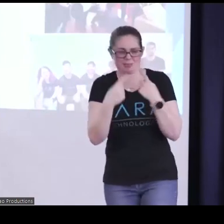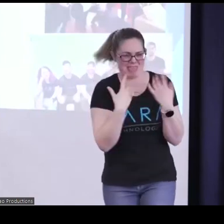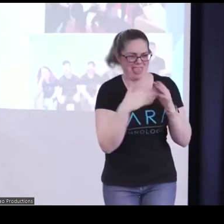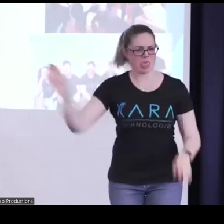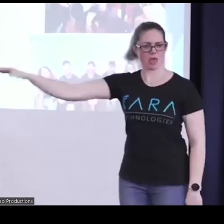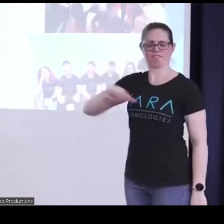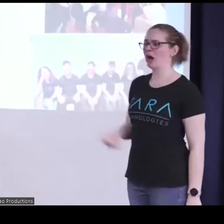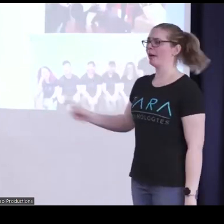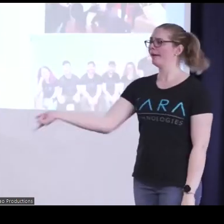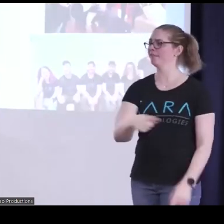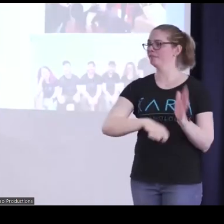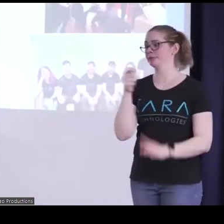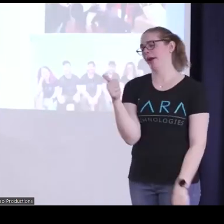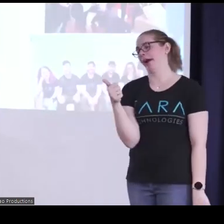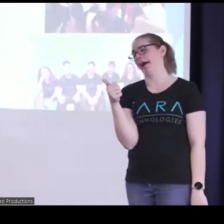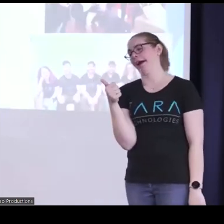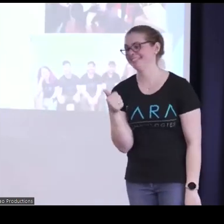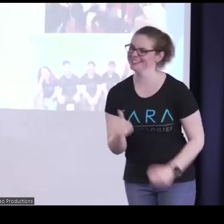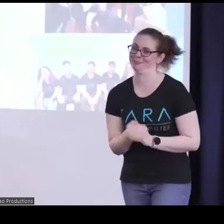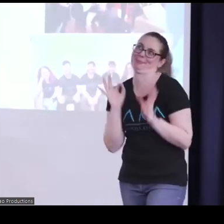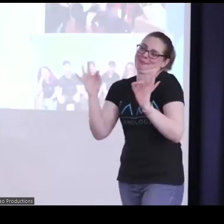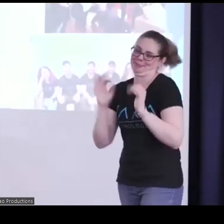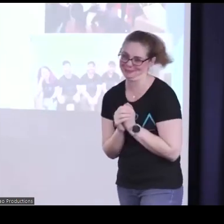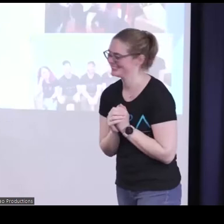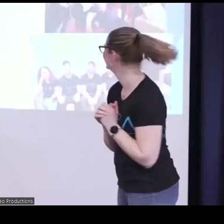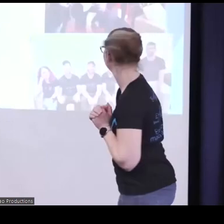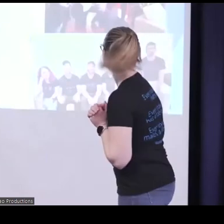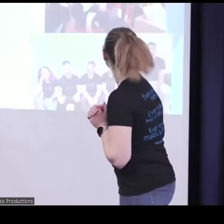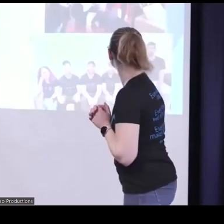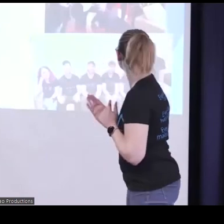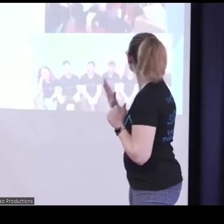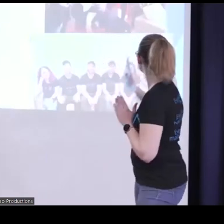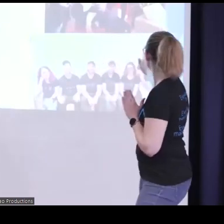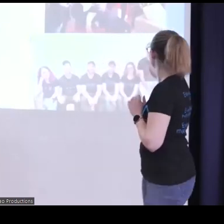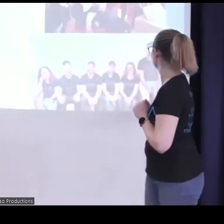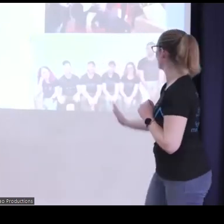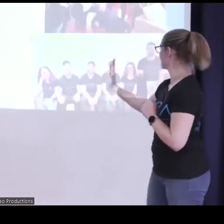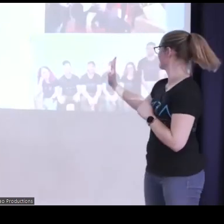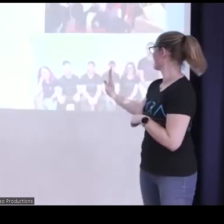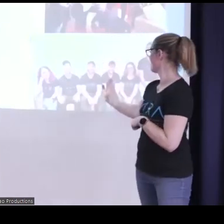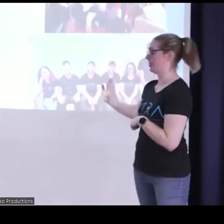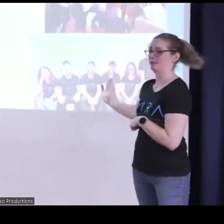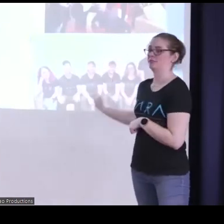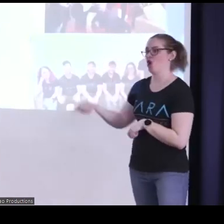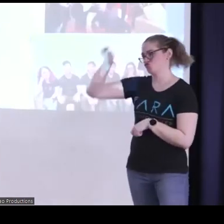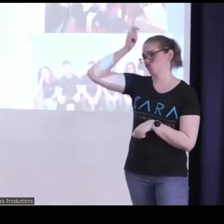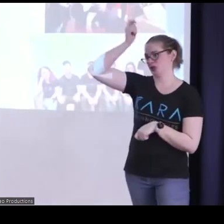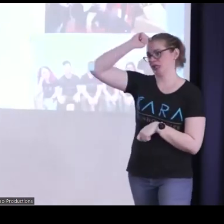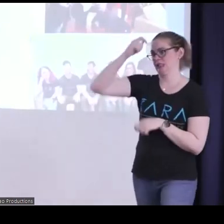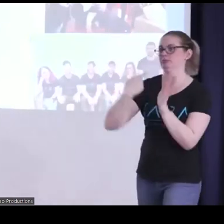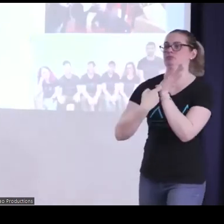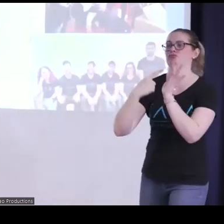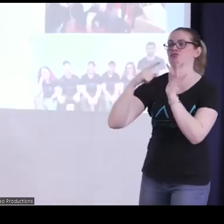And, you know, I'm not great with technology, so if I have any issues, I just get him to come and fix that for me, which is great. Then